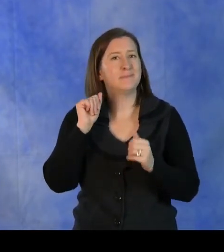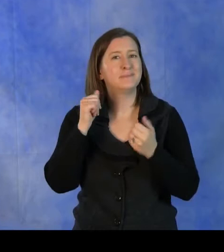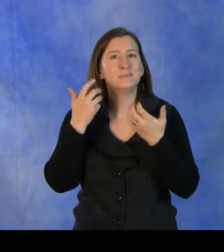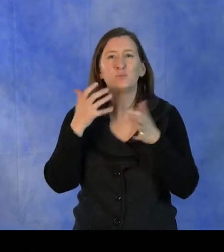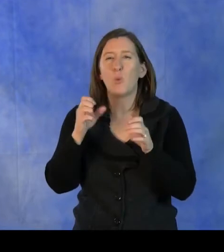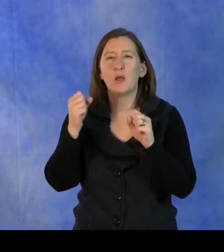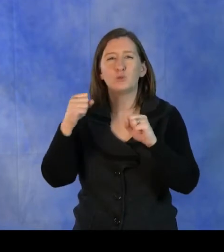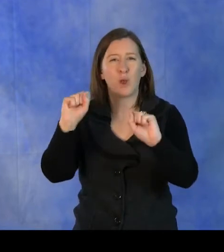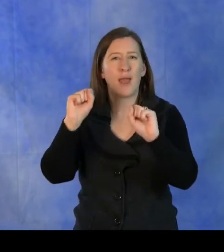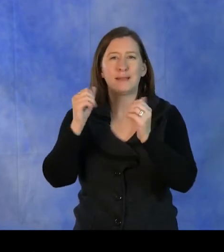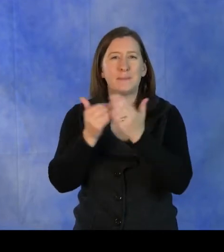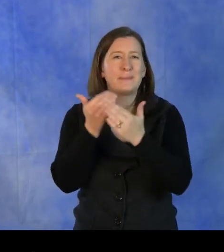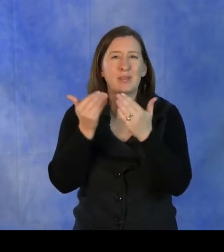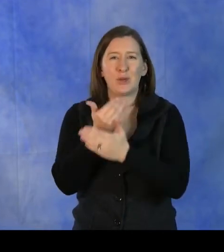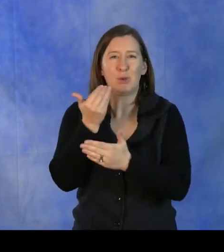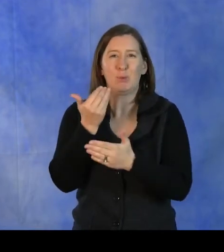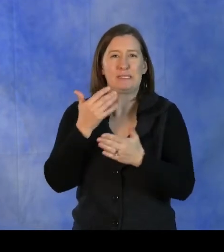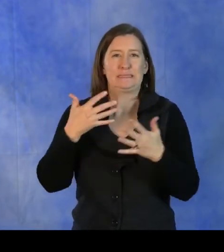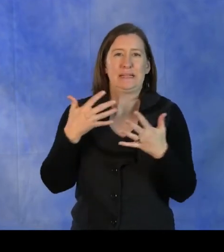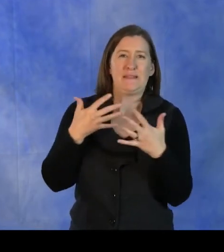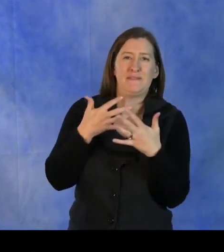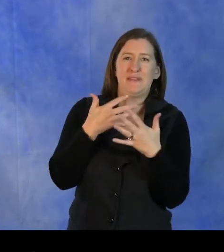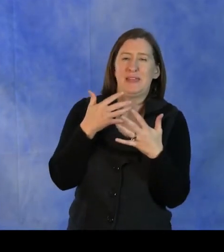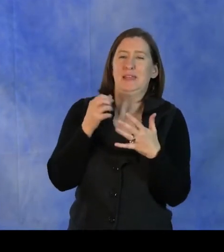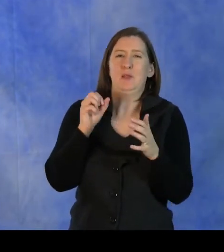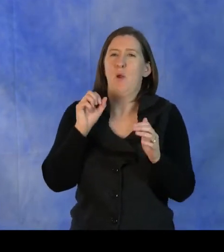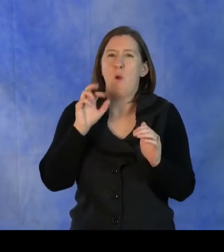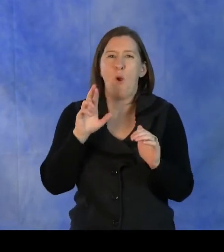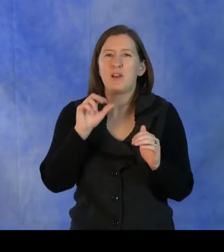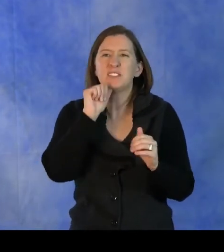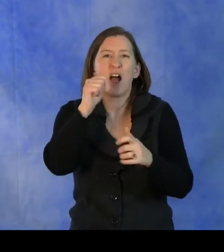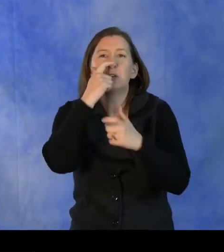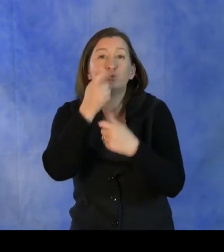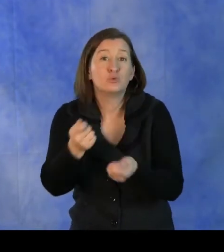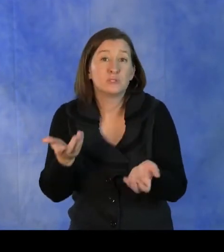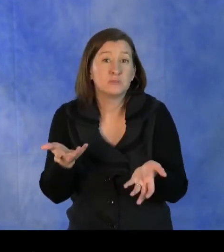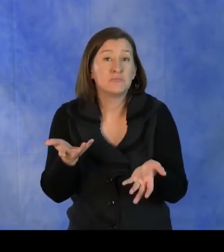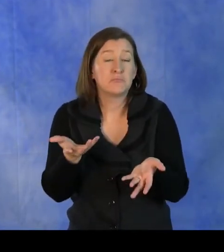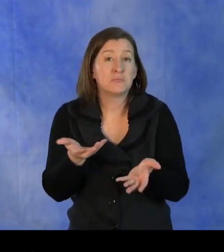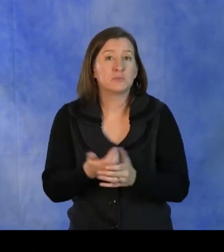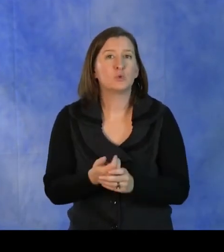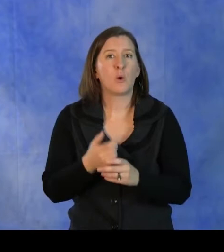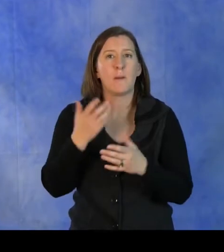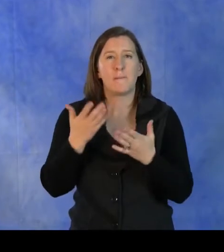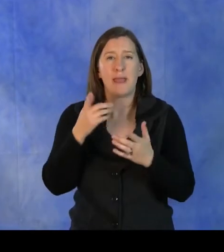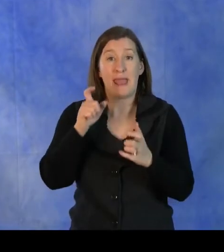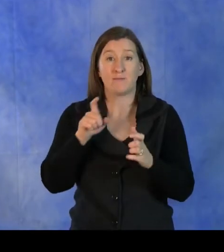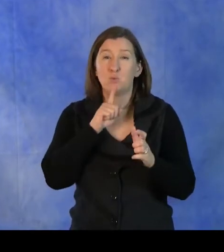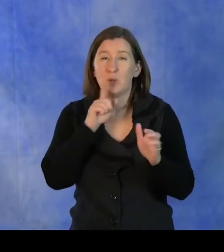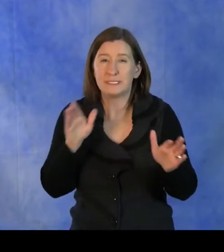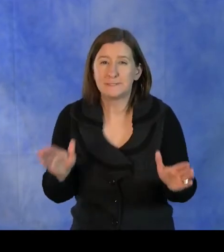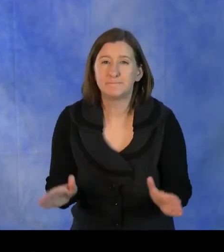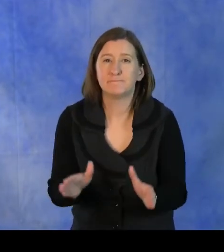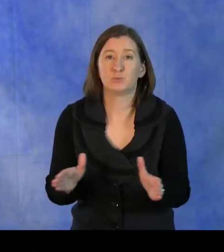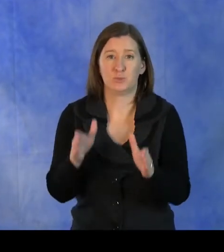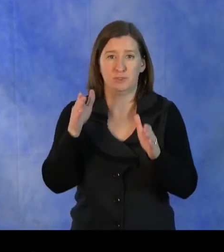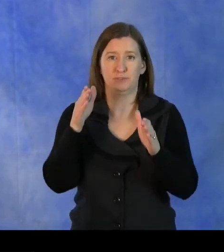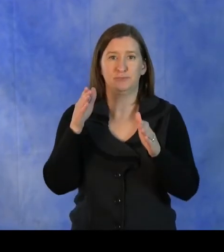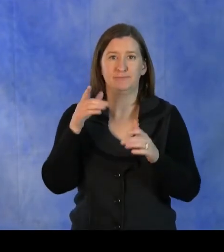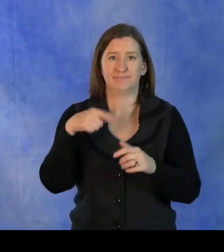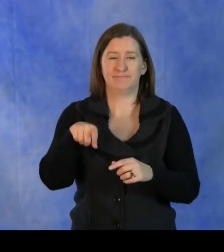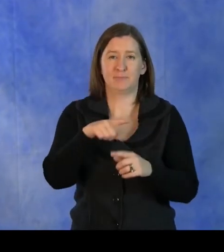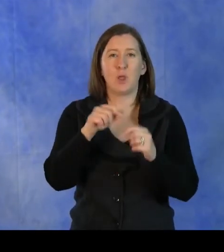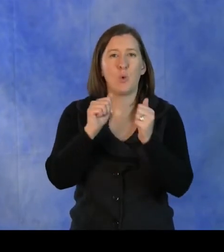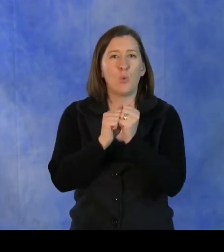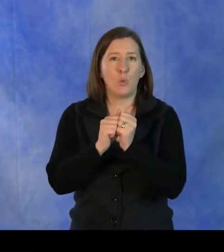Sometimes students with disabilities don't want to try something new because they're afraid or they're not interested. So maybe